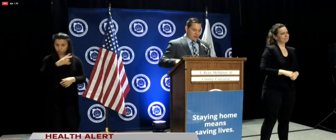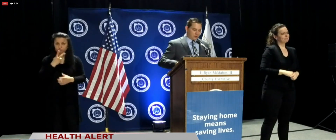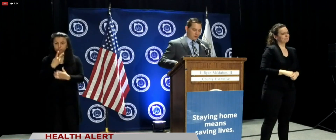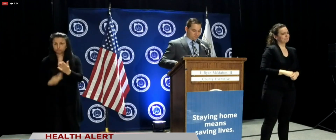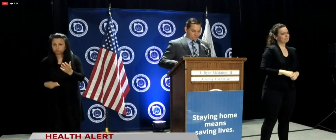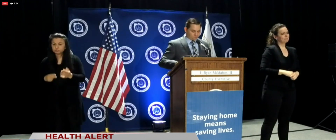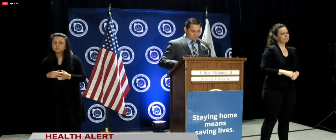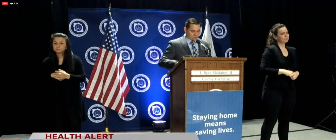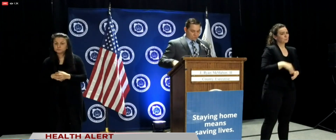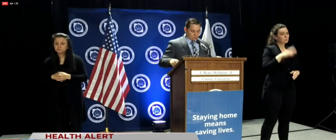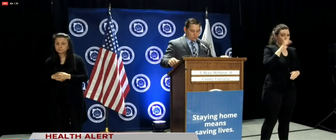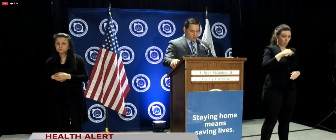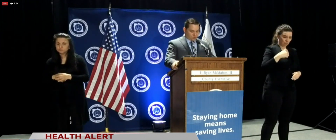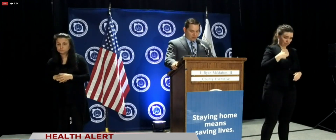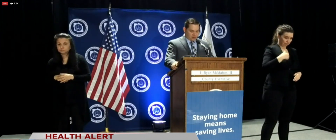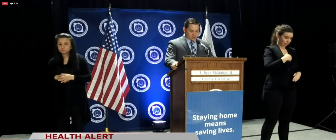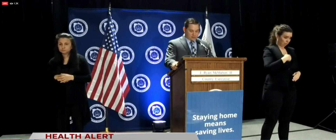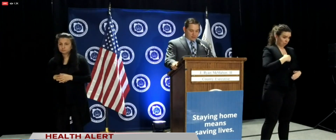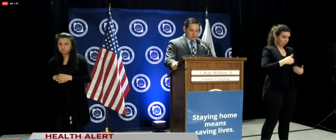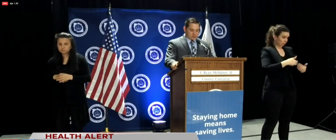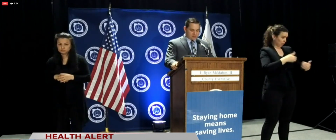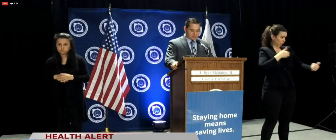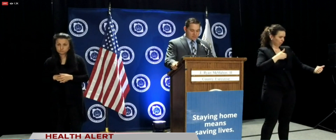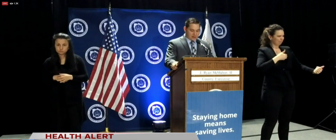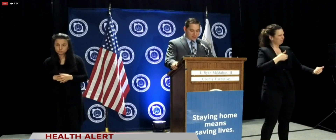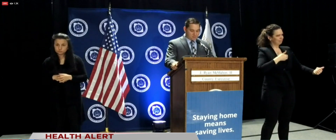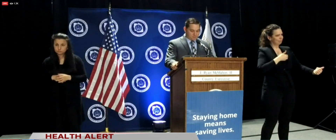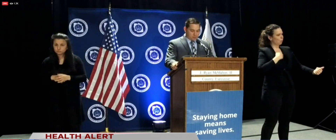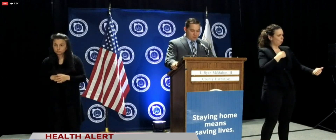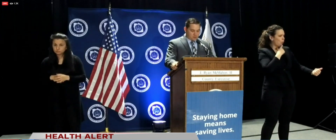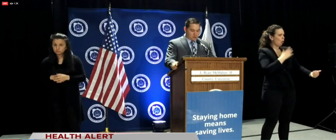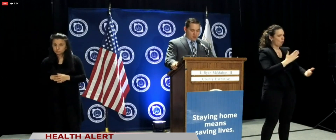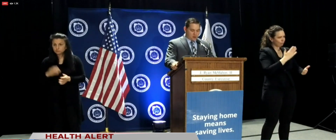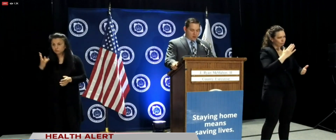down in Long Island. So saying that, let's get into some data.